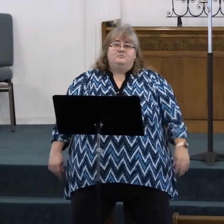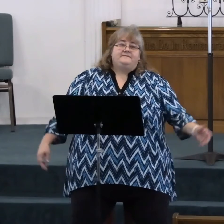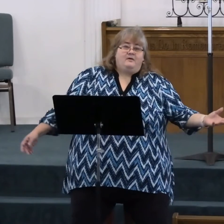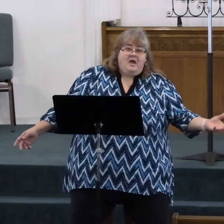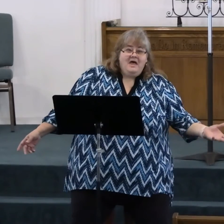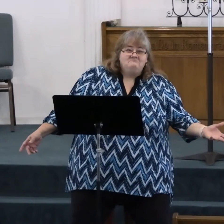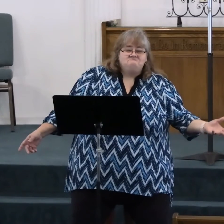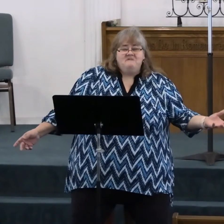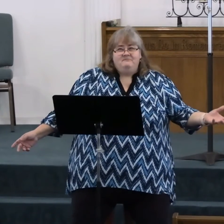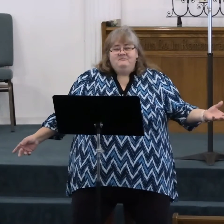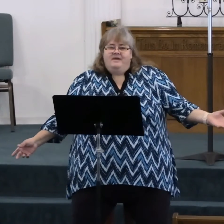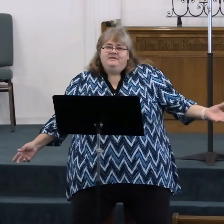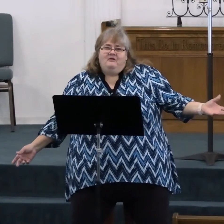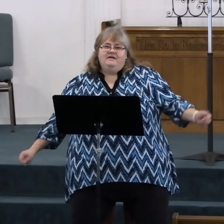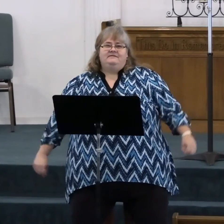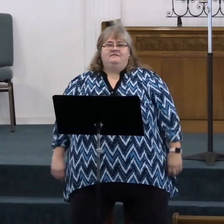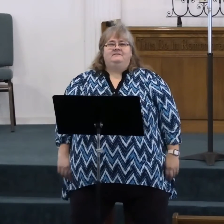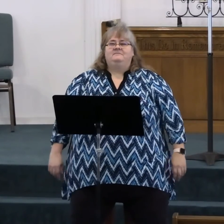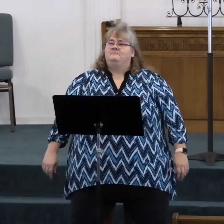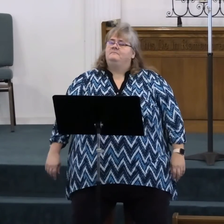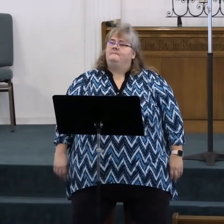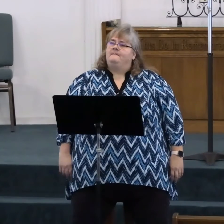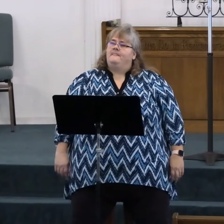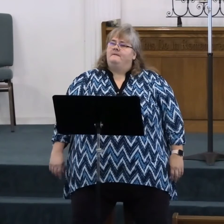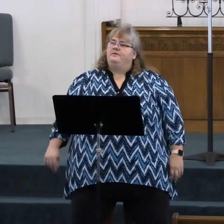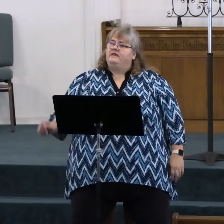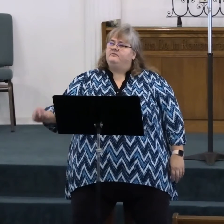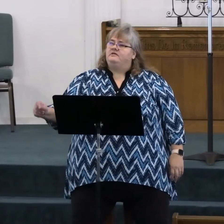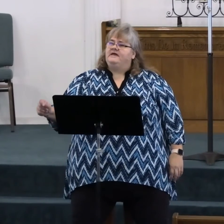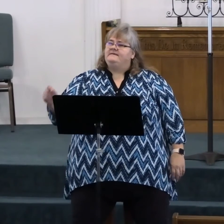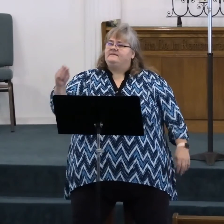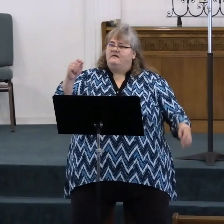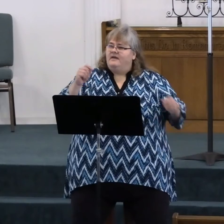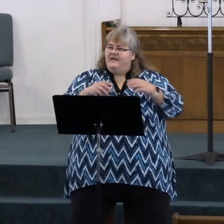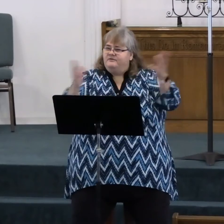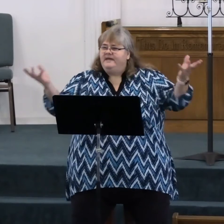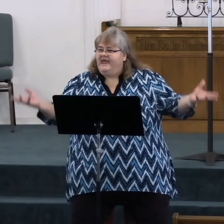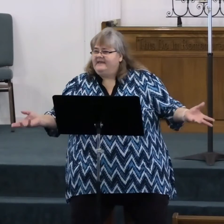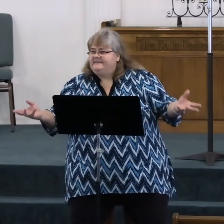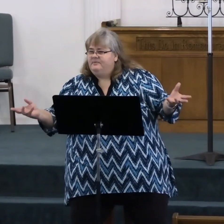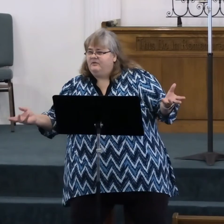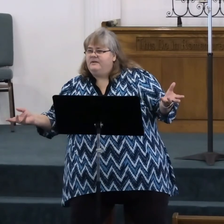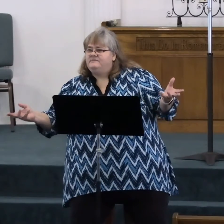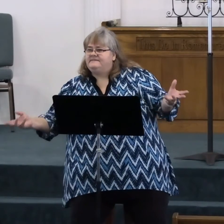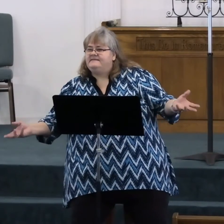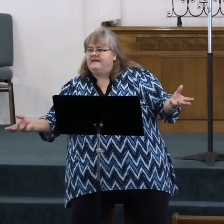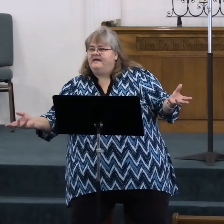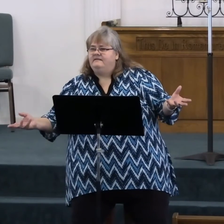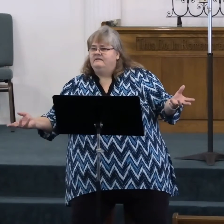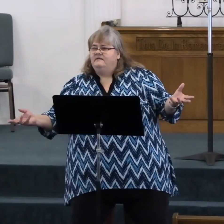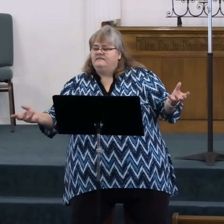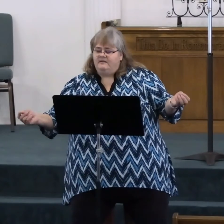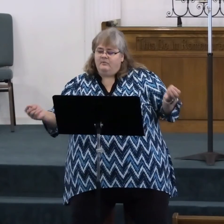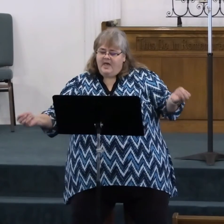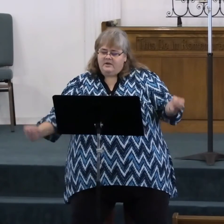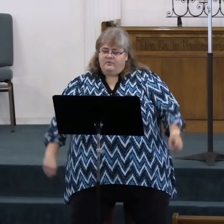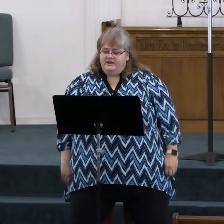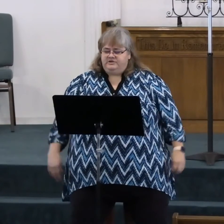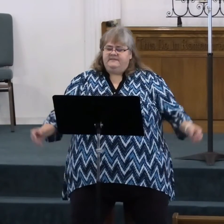Was that right? Maybe, maybe not. But nevertheless, everybody has somebody around them that says that. They don't like correction. They